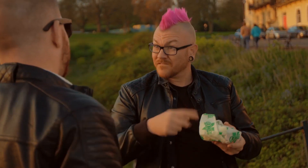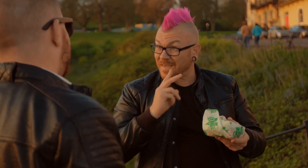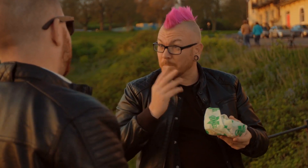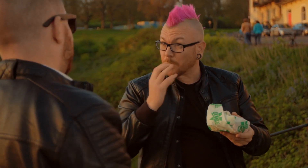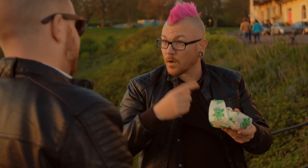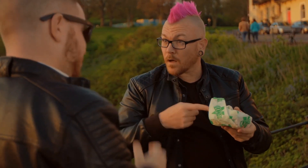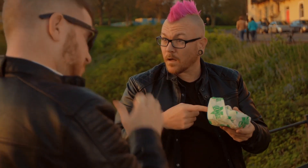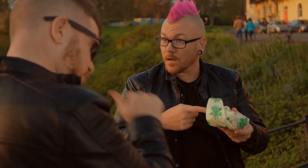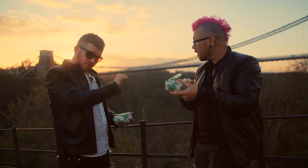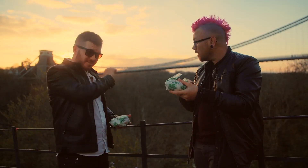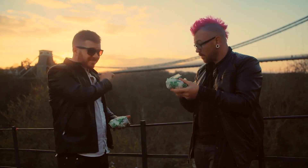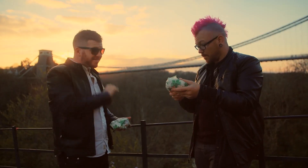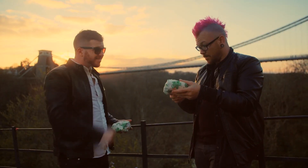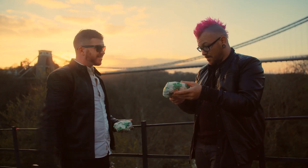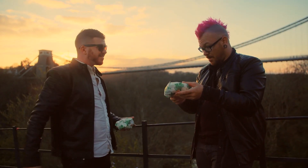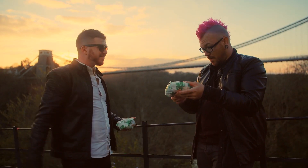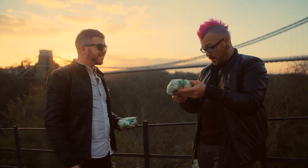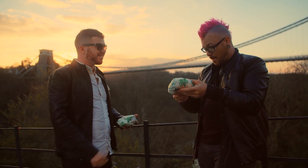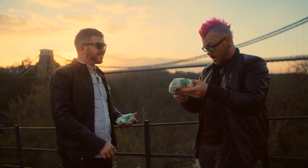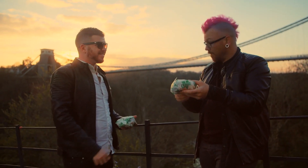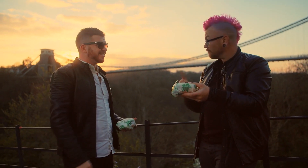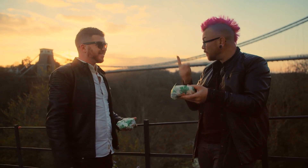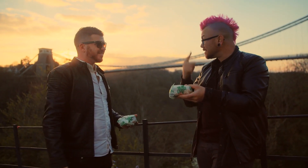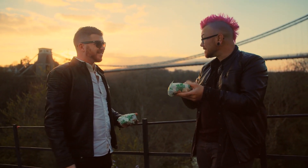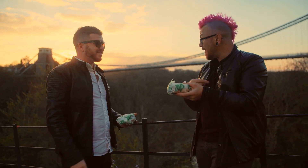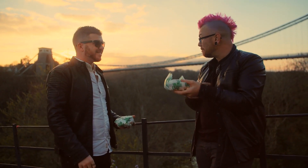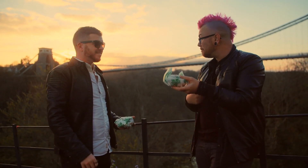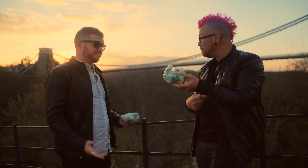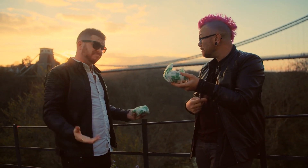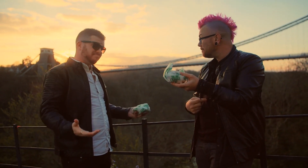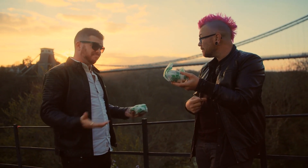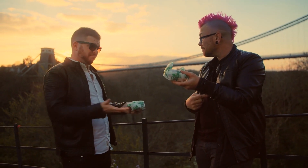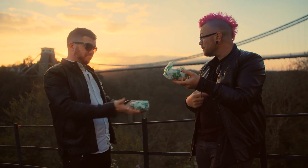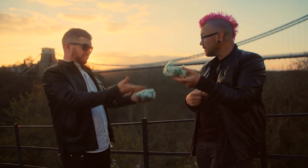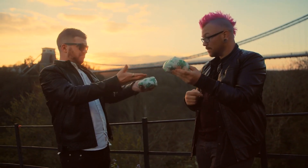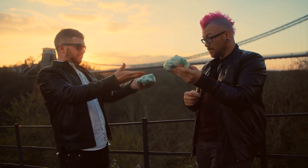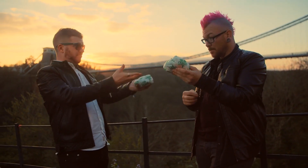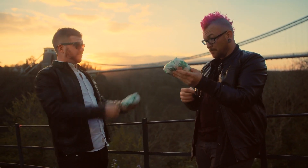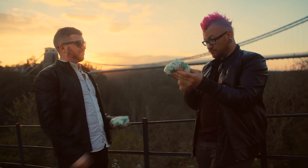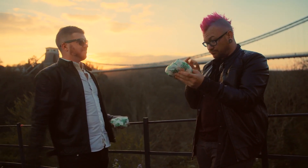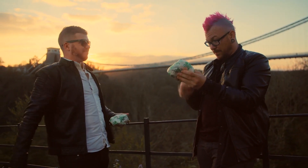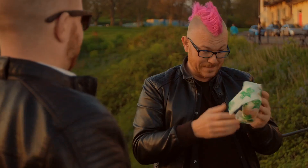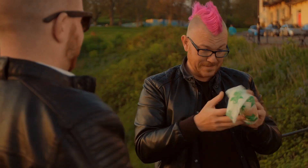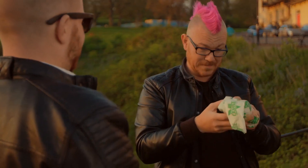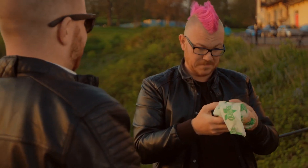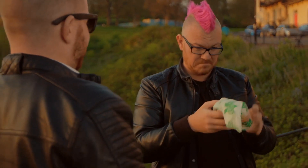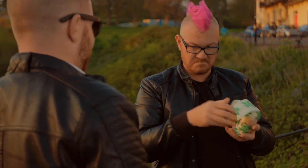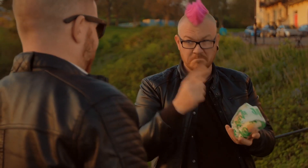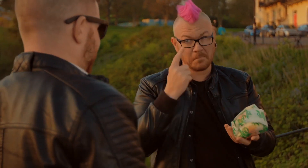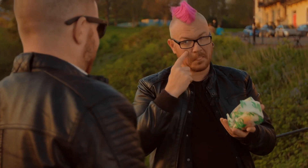is a vegan burger? That's right. It's the first time I've ever seen one. Brilliant. Let's take a look.